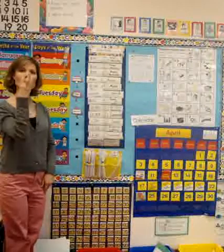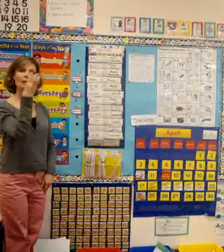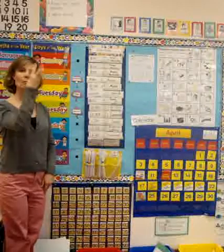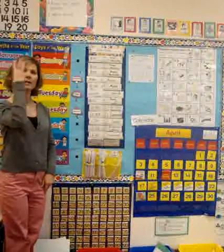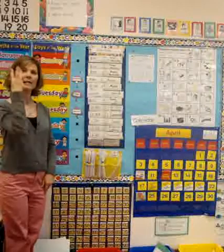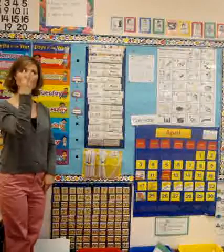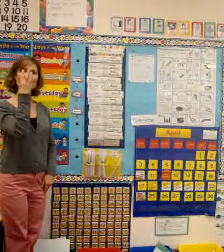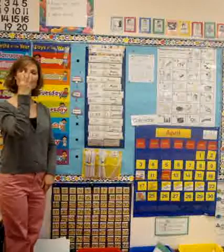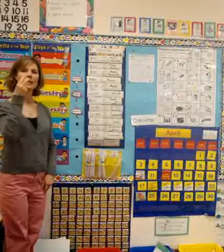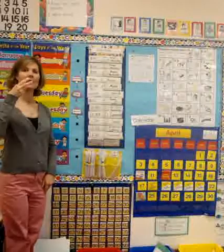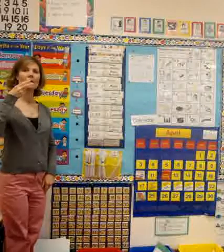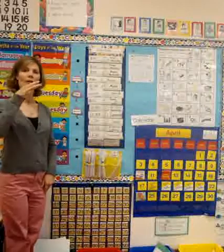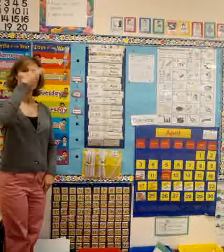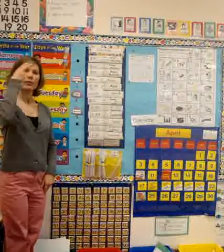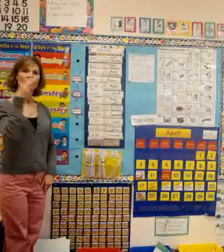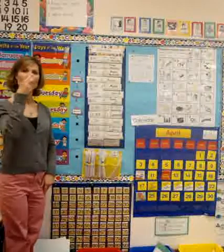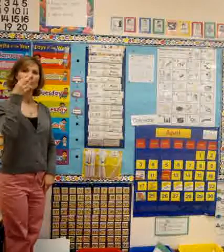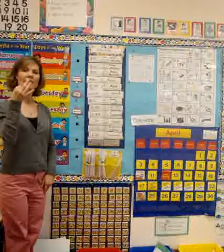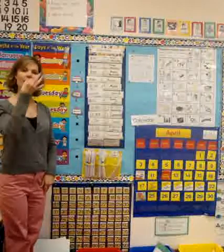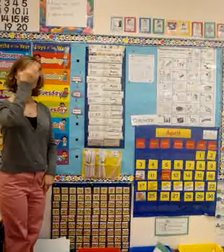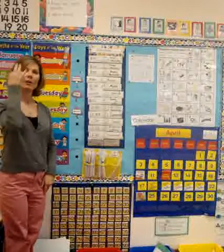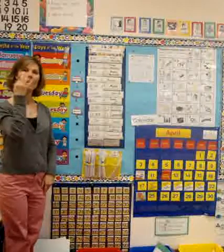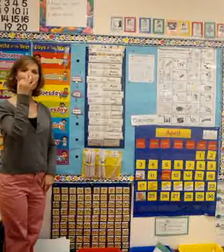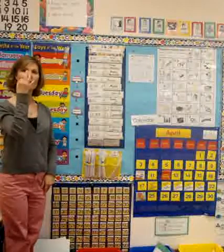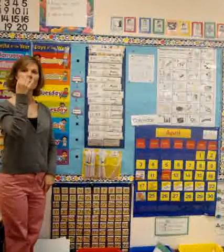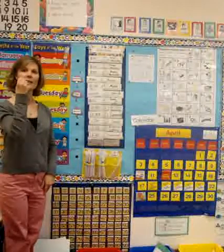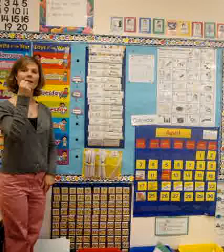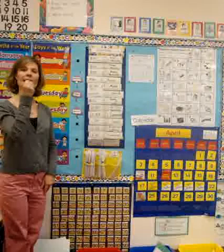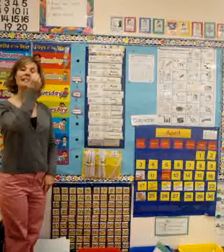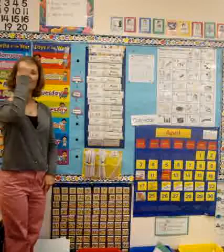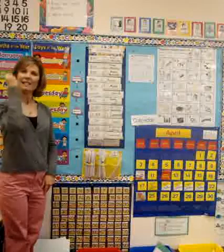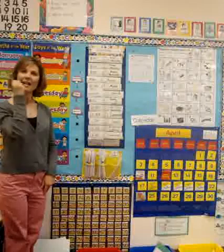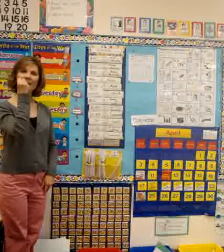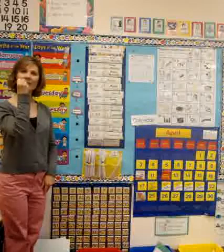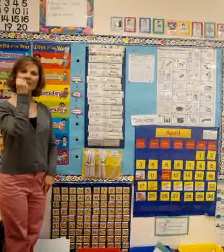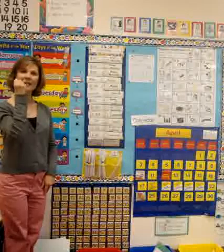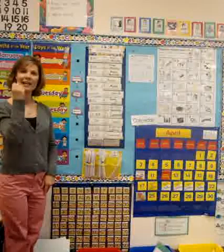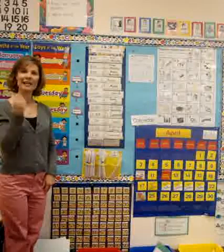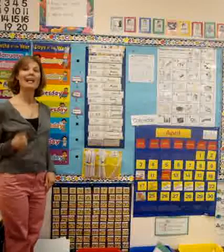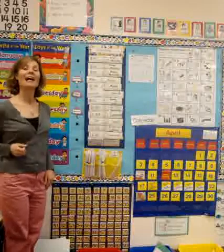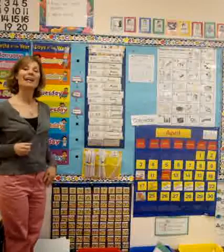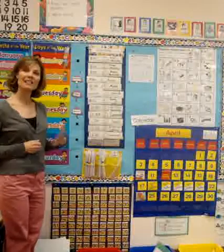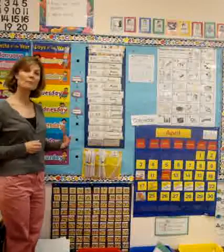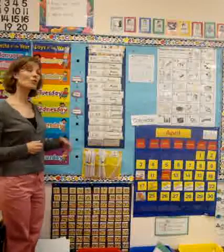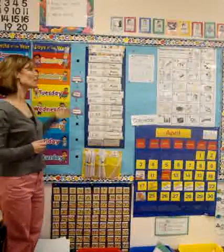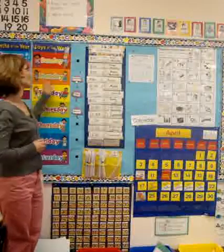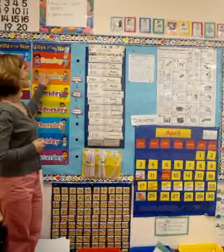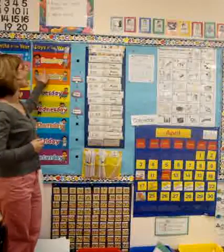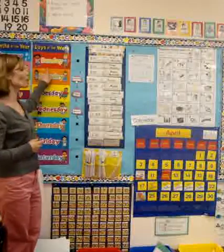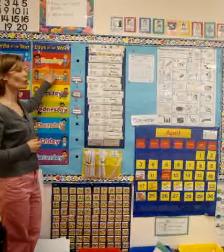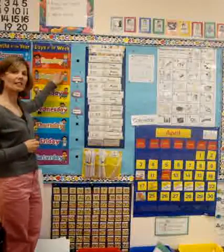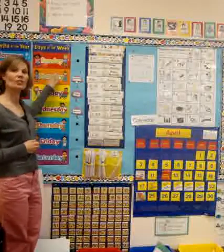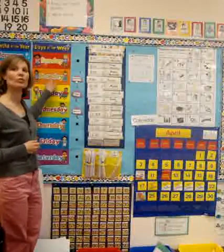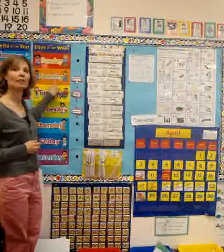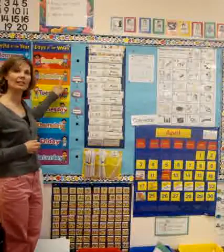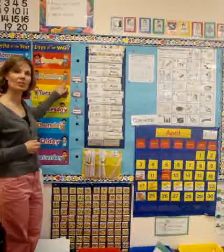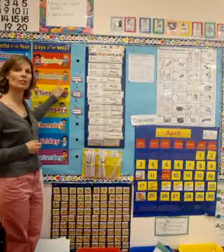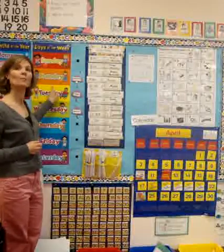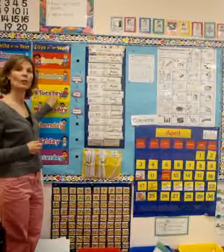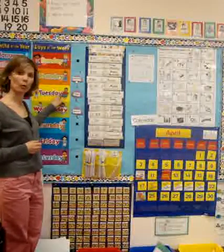Tuesday, Wednesday, Thursday, Friday, Saturday. And as I'm doing that, I'm pointing to each